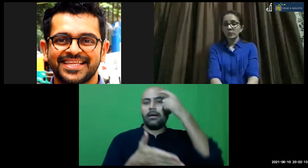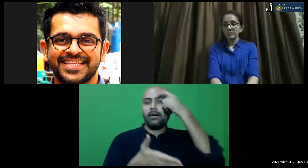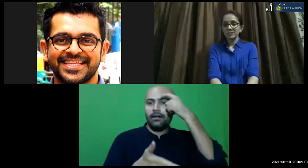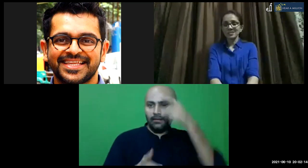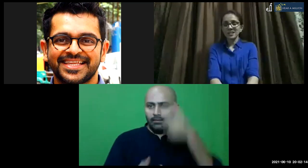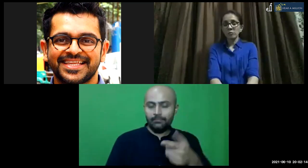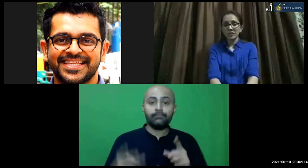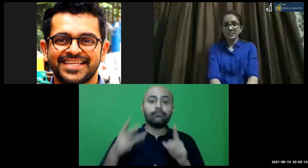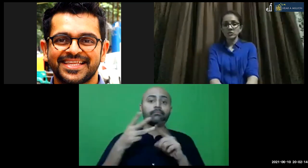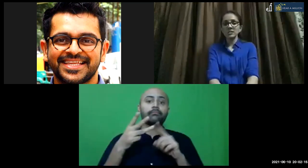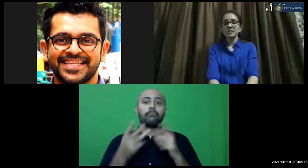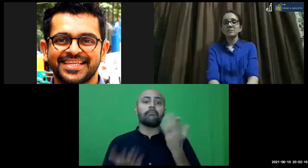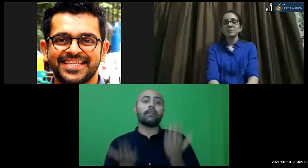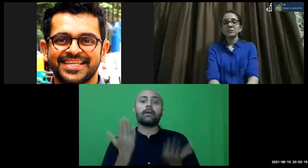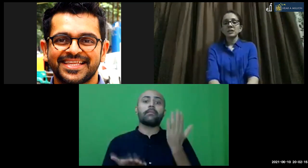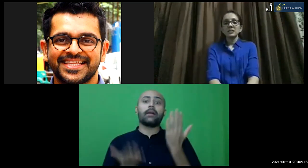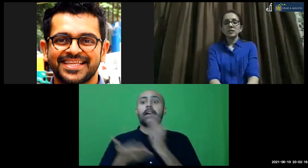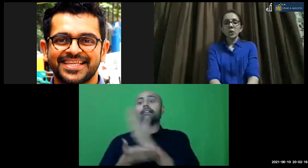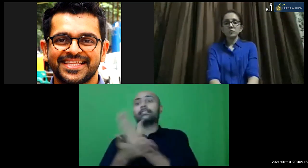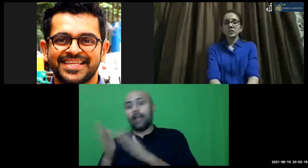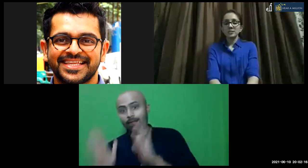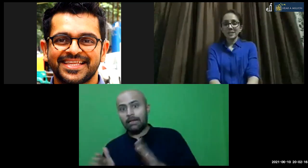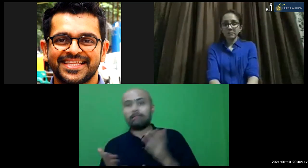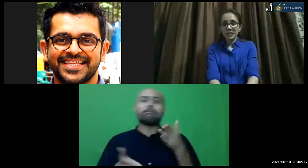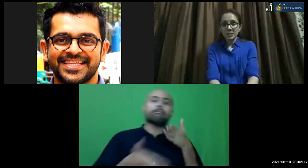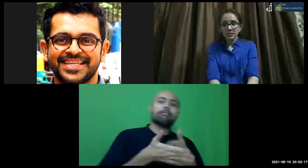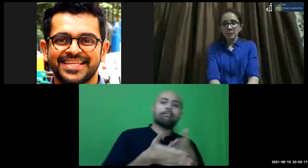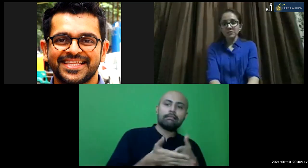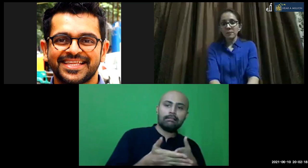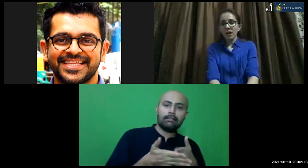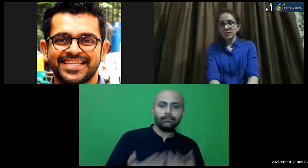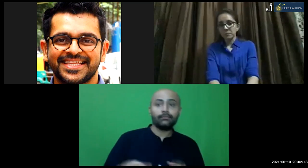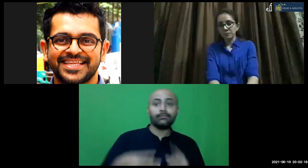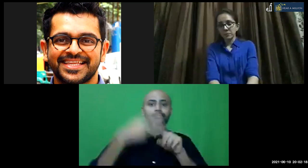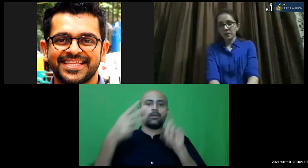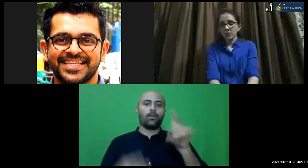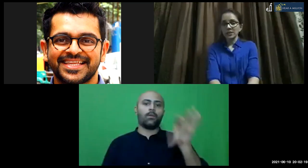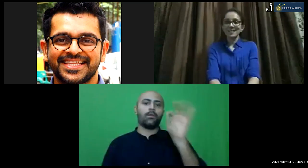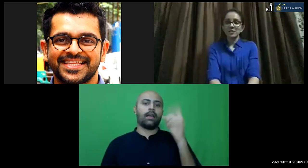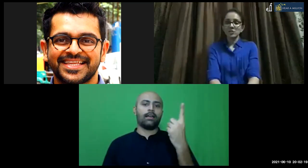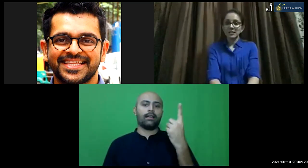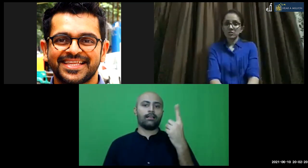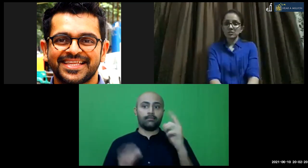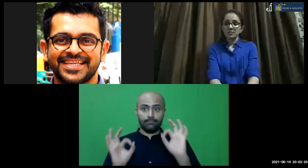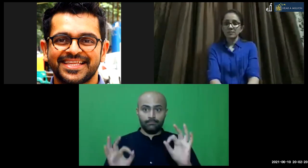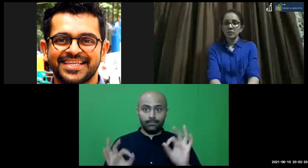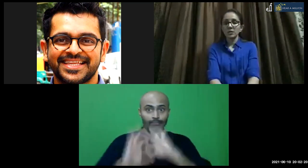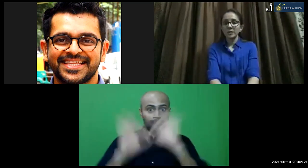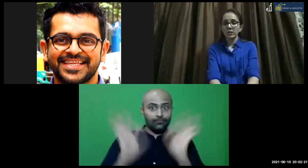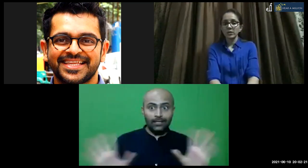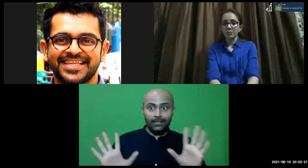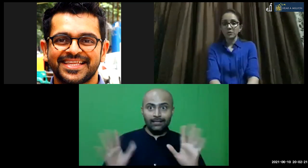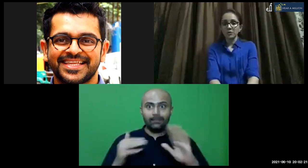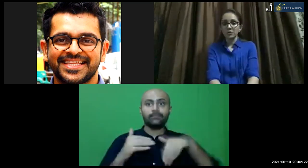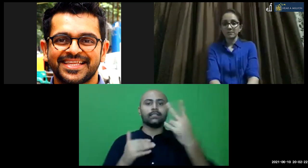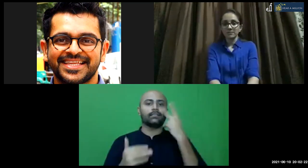and no benefits. There are more challenges. Third option is maybe. Some of them are, some of them are not, and there are challenges. You can